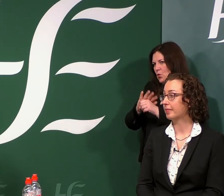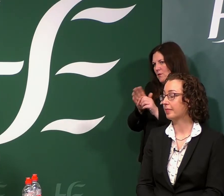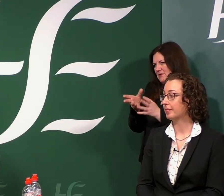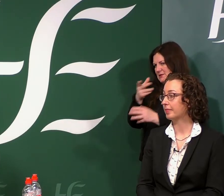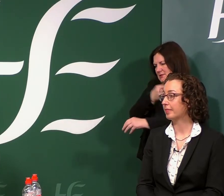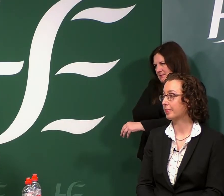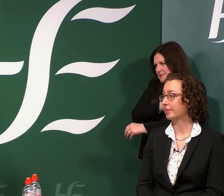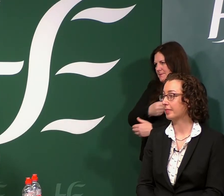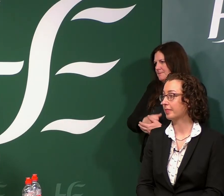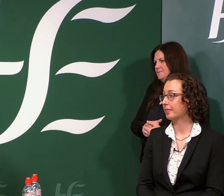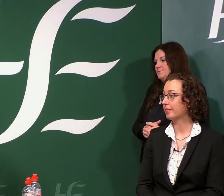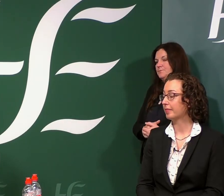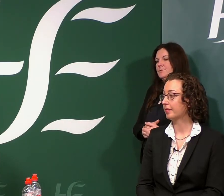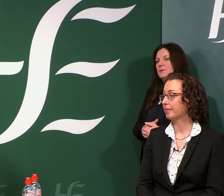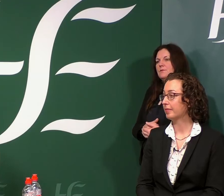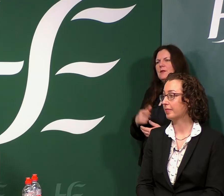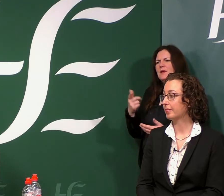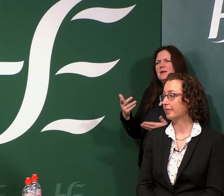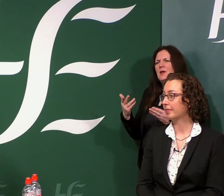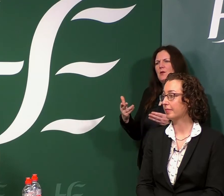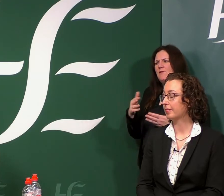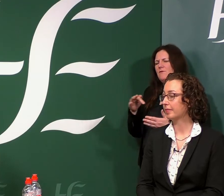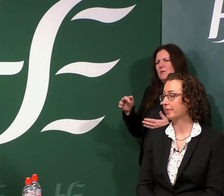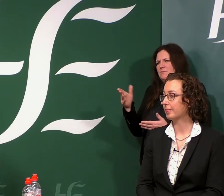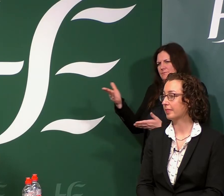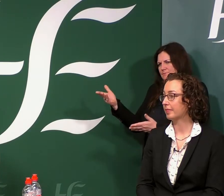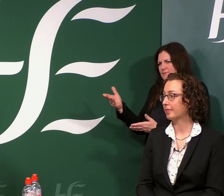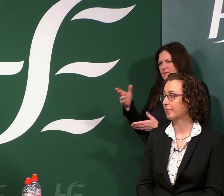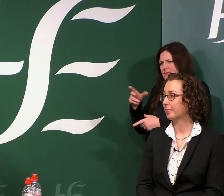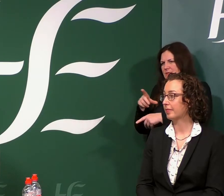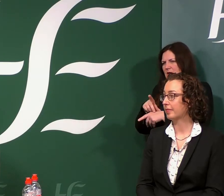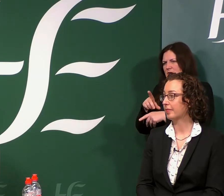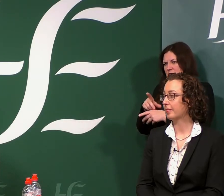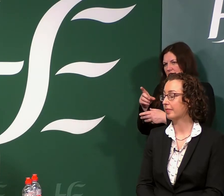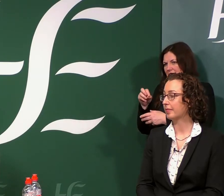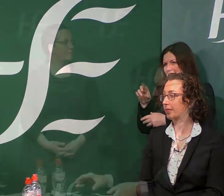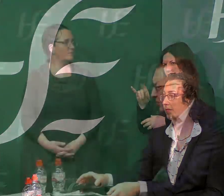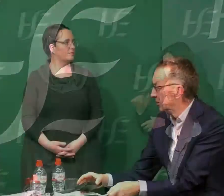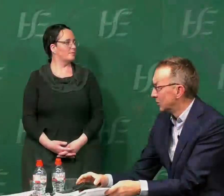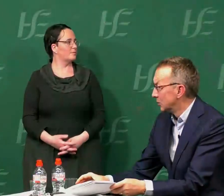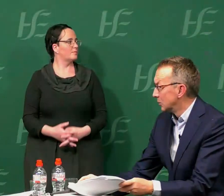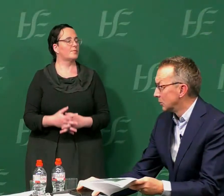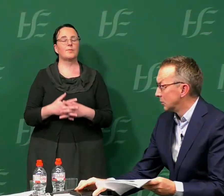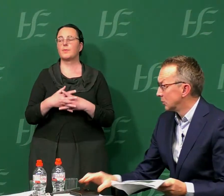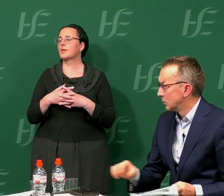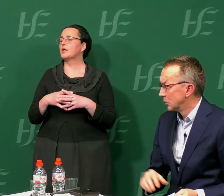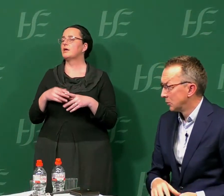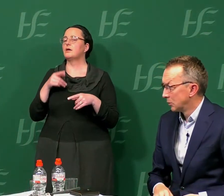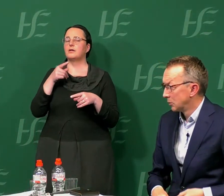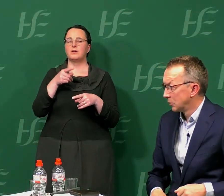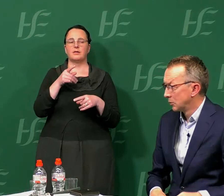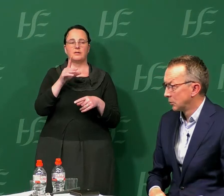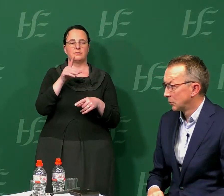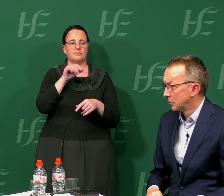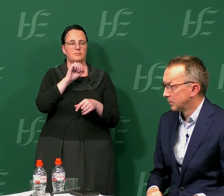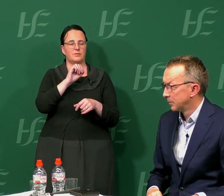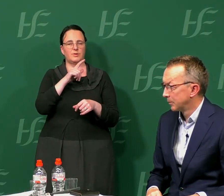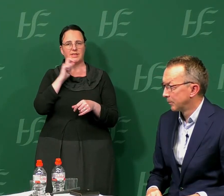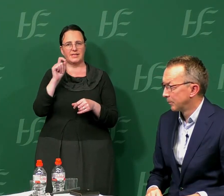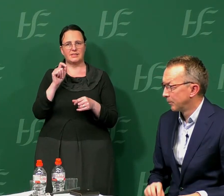Hi, Louise Byrne from the Irish Daily Mail. Dr. Henry, in your report, you said that the cases in the over 80s are